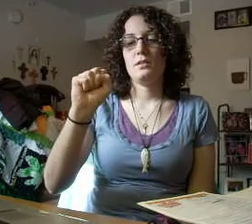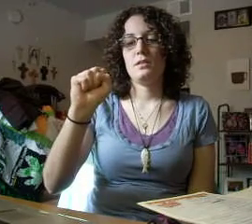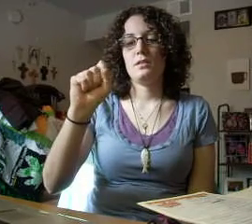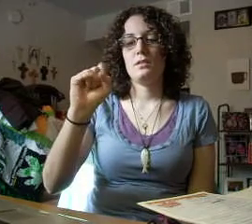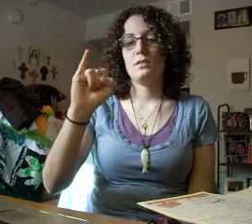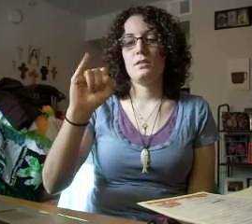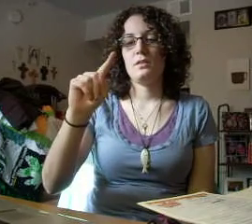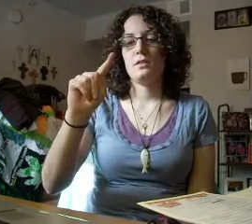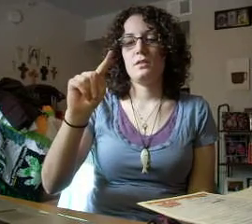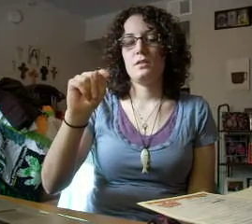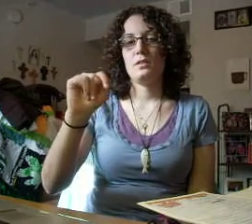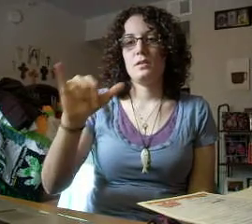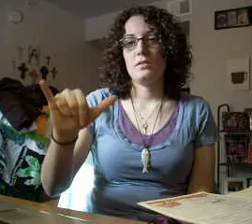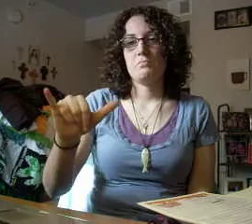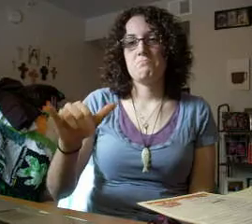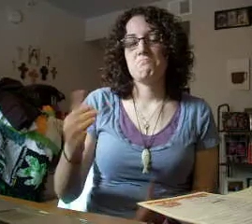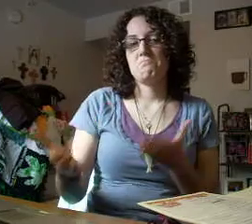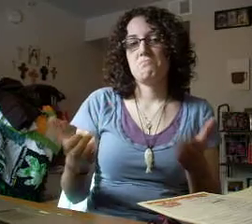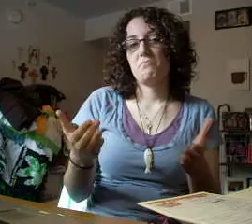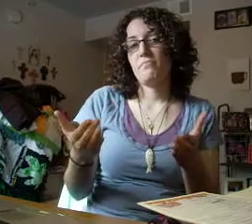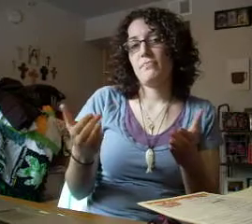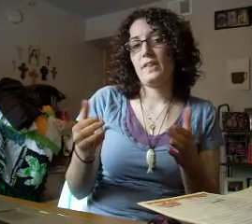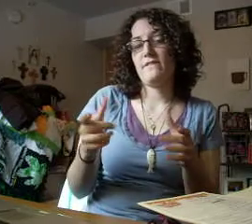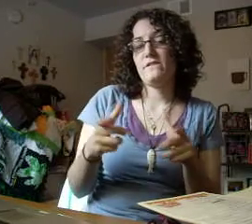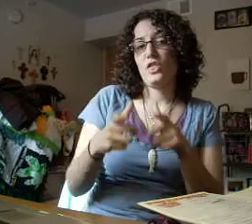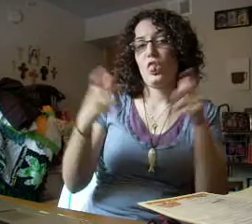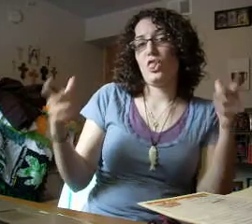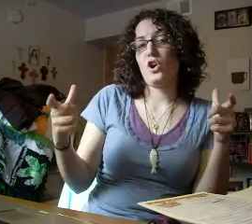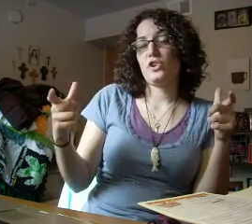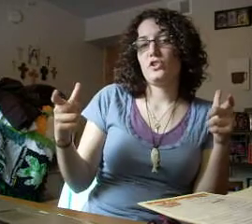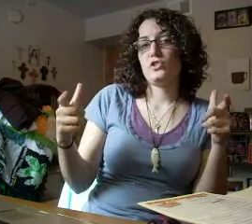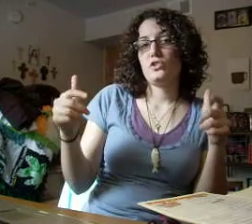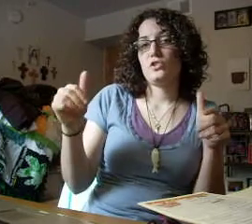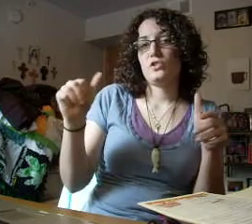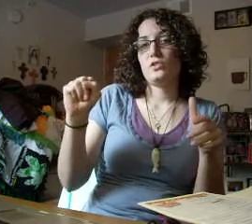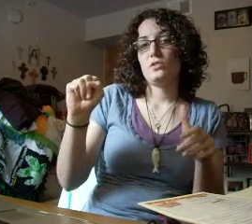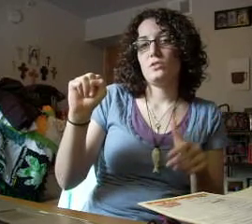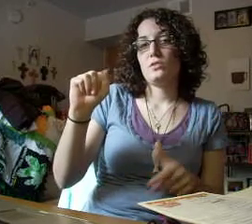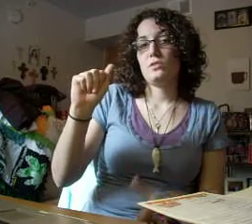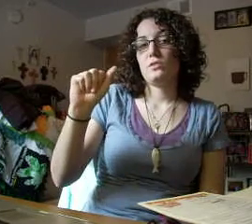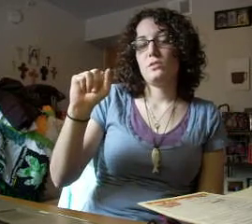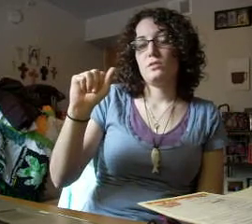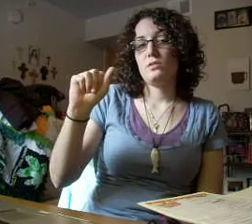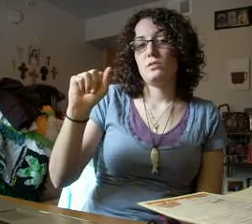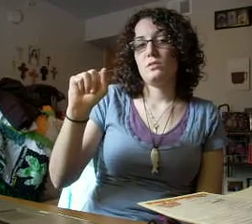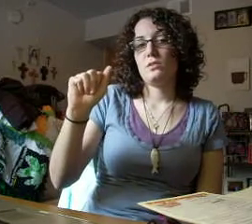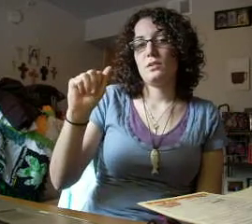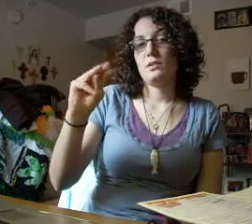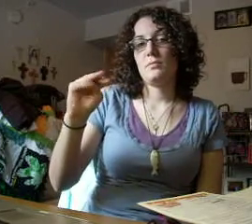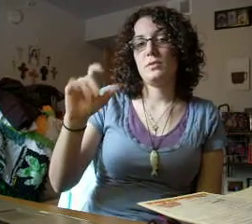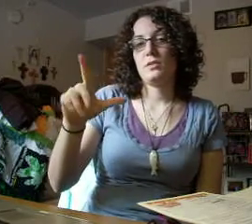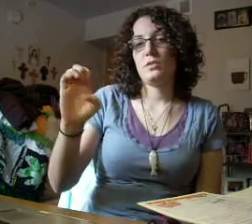sample or a large sample. So it really doesn't matter how much you have. So it's independent